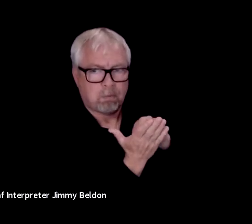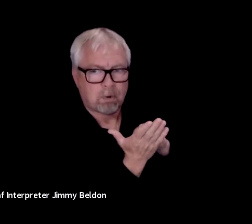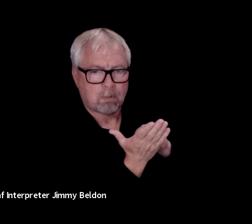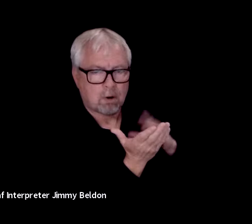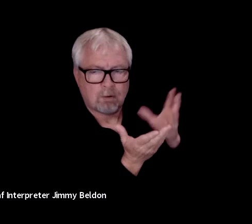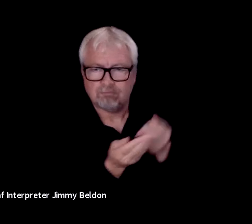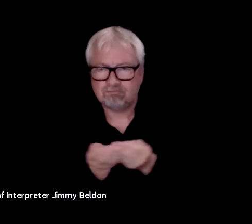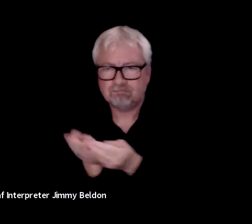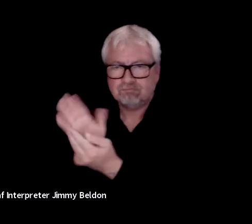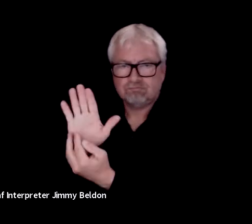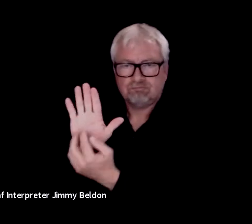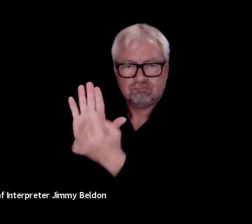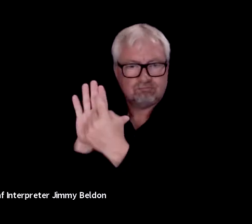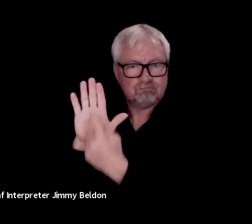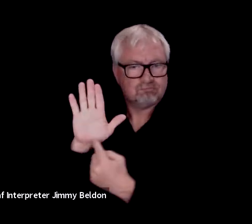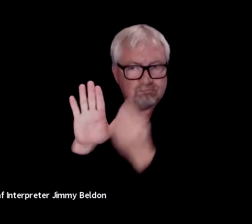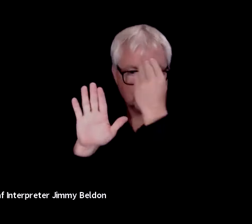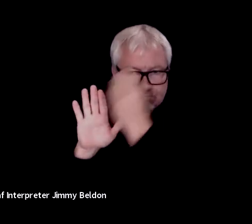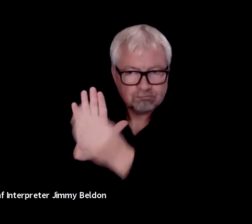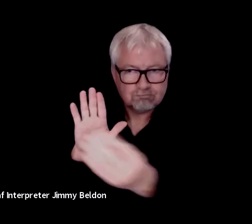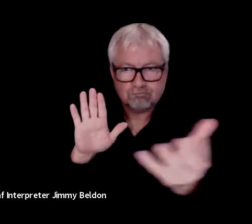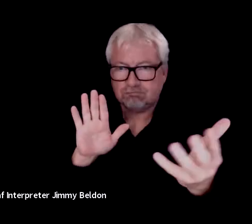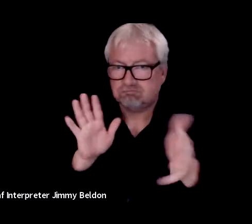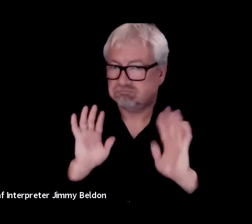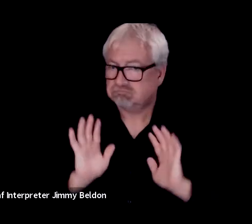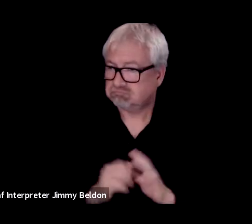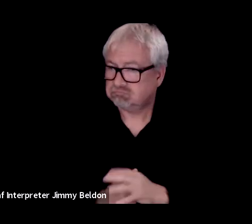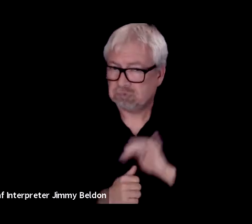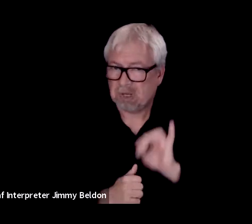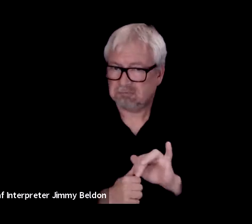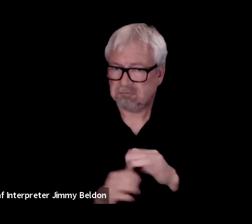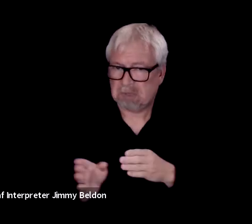Thank you, Dr. Linfield. Operator, we're ready to take questions.